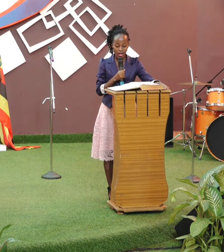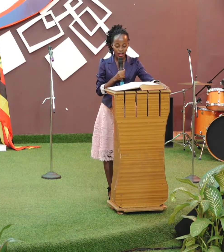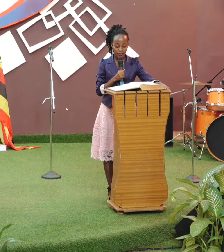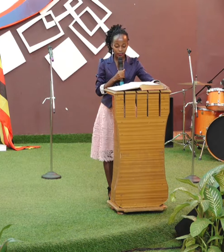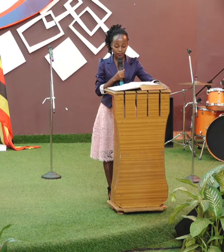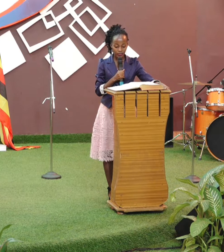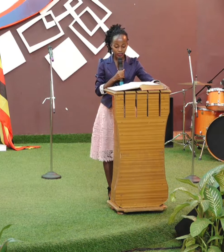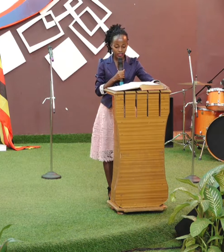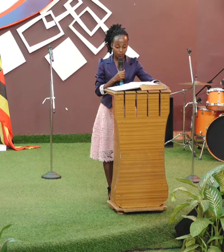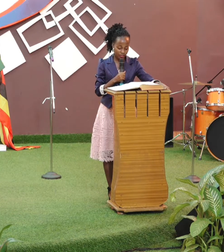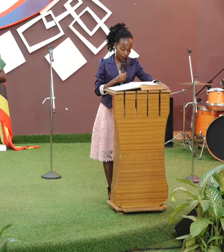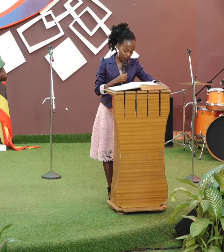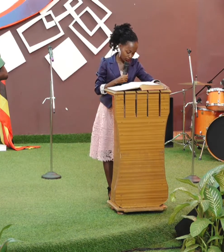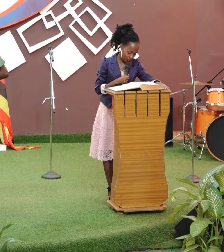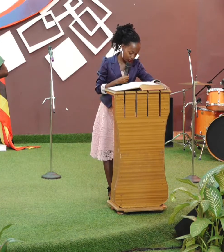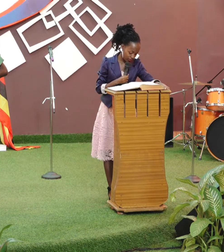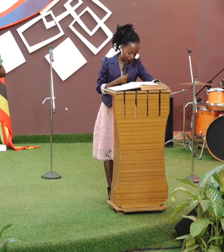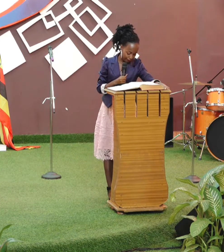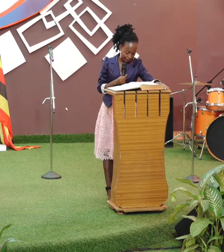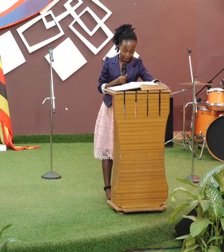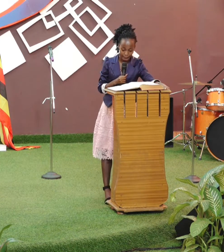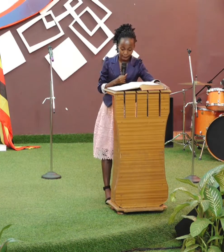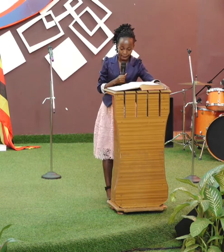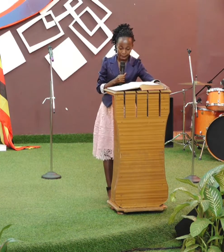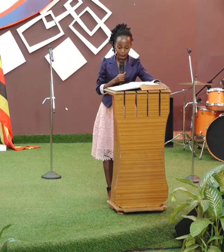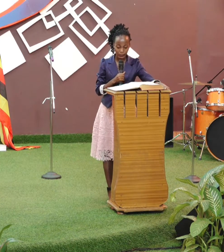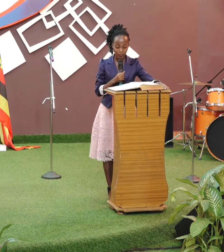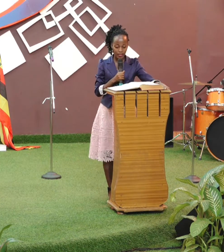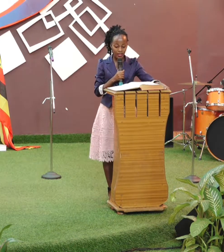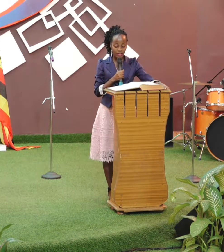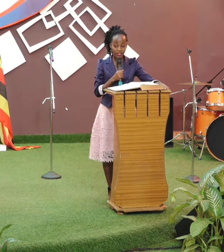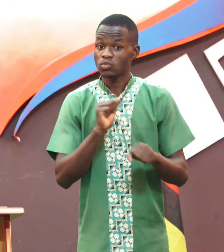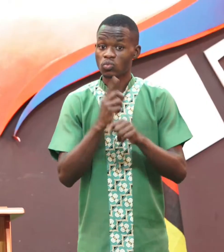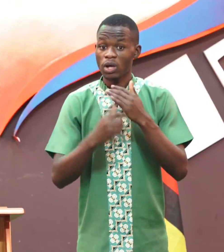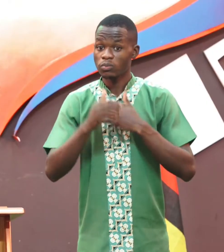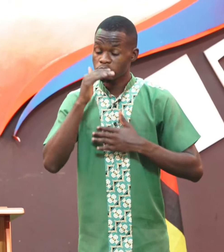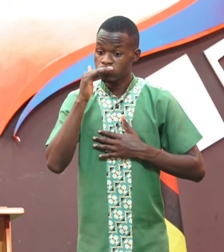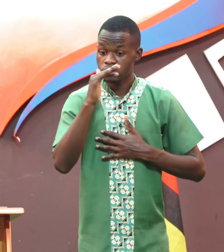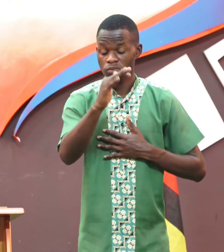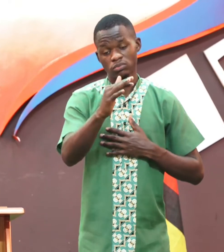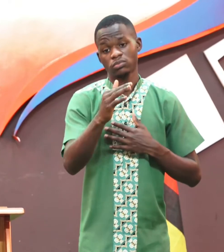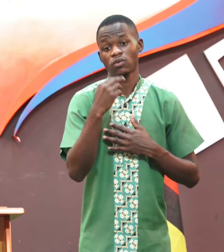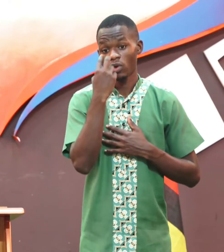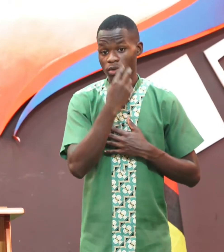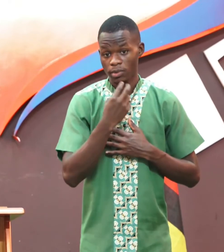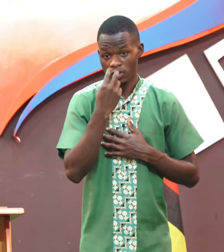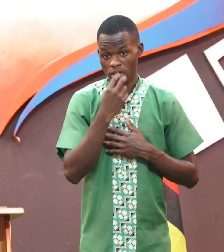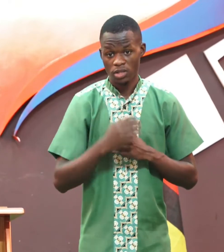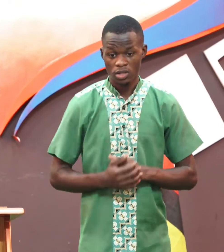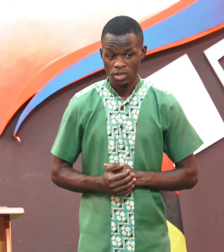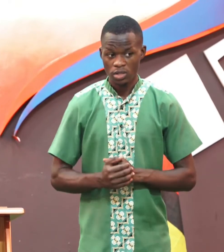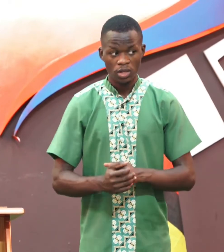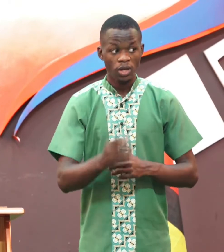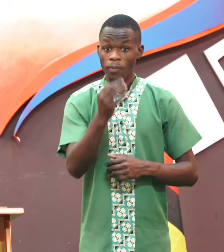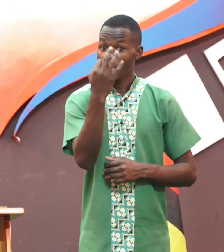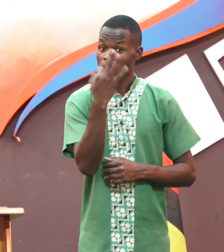okweyagaliza. Selfish ambitions. Selfish ambitions. Erebe bye bigenda okufuluma mu kamwa ako. It is those things that are going to come out of your mouth.